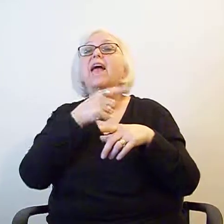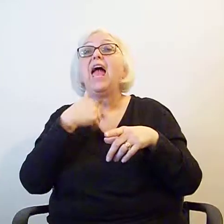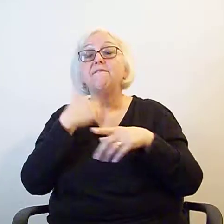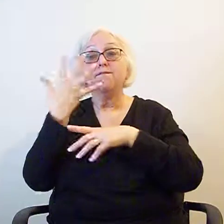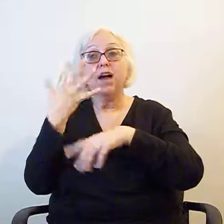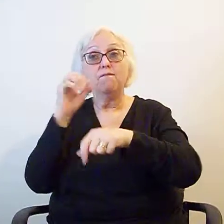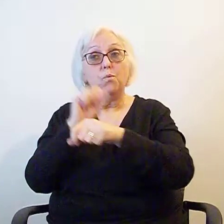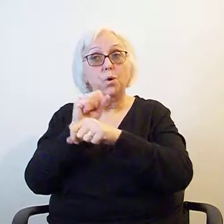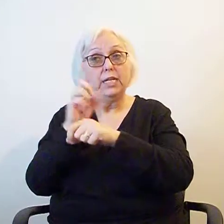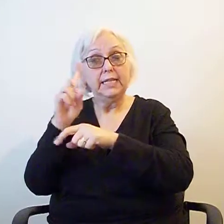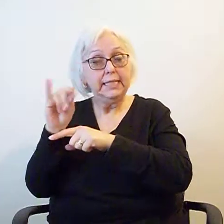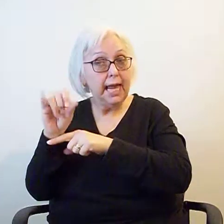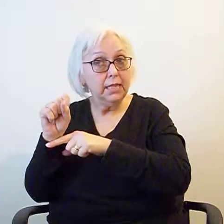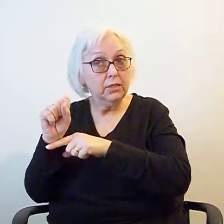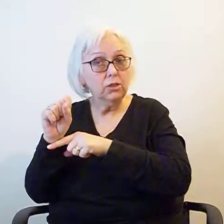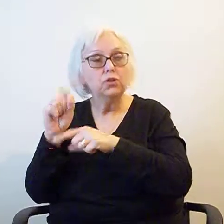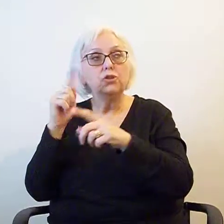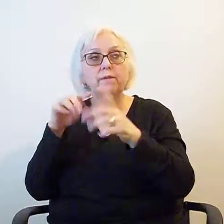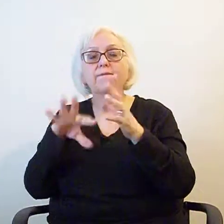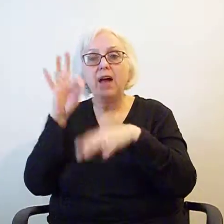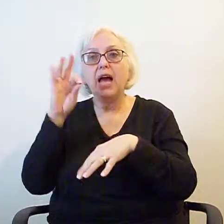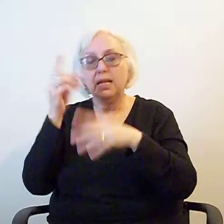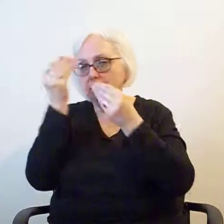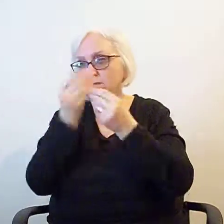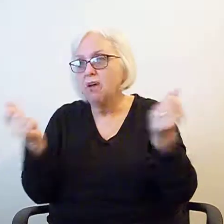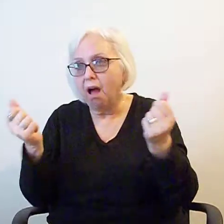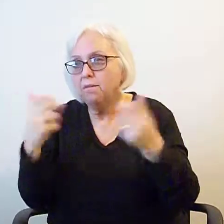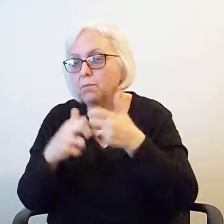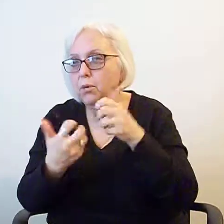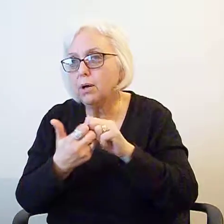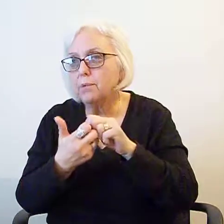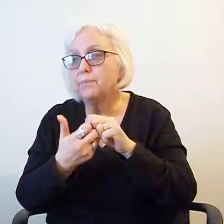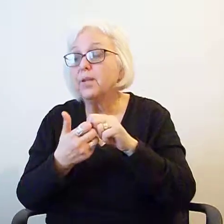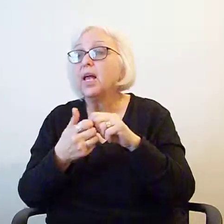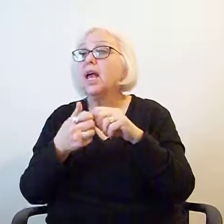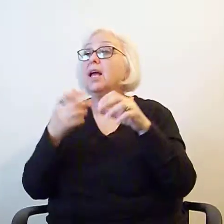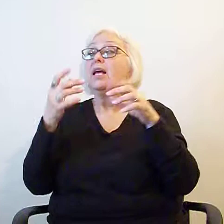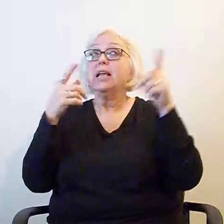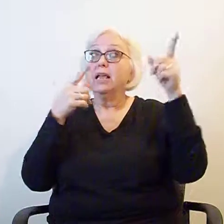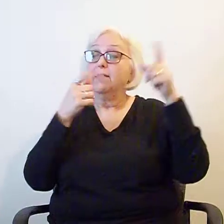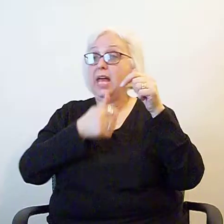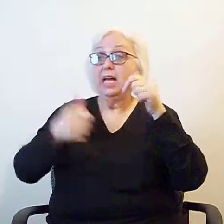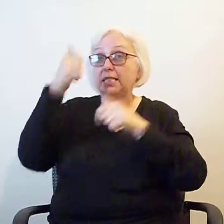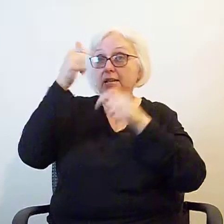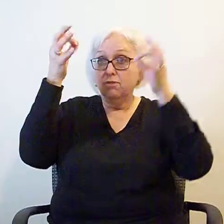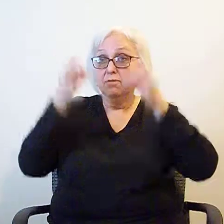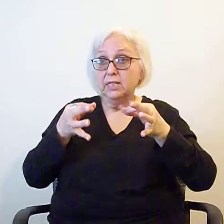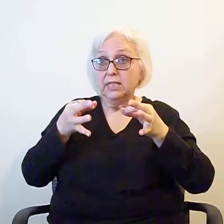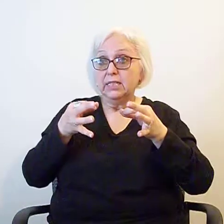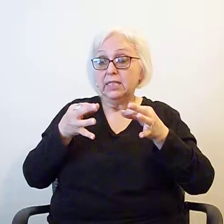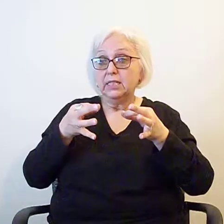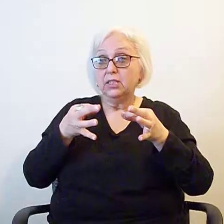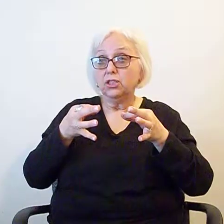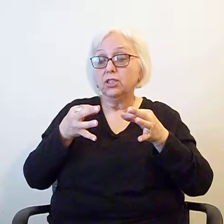working days to seek an agreement. The decision of the Executive Director will be sent to you in writing.